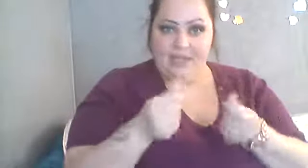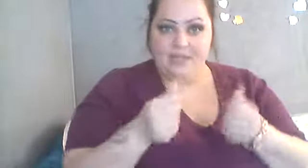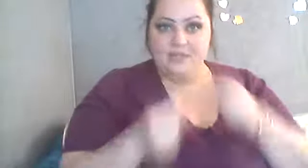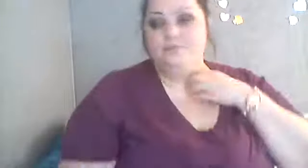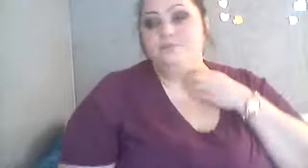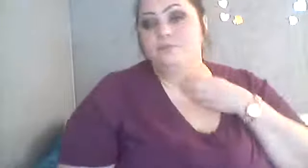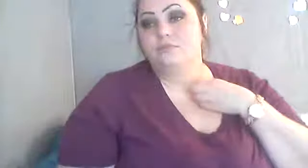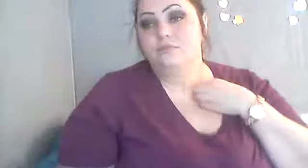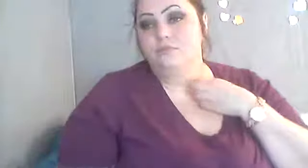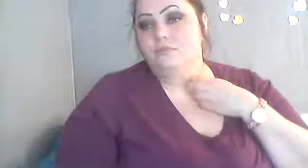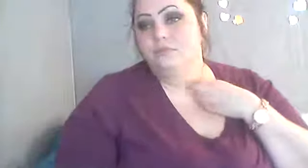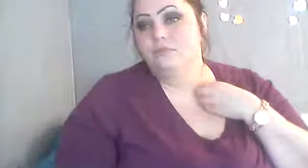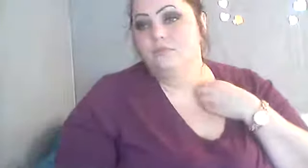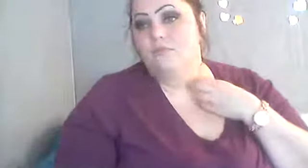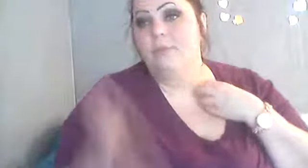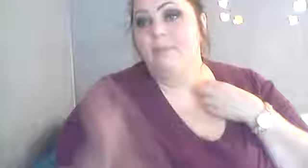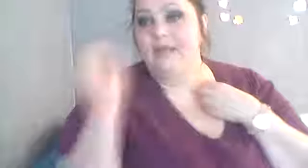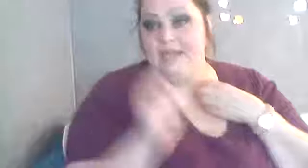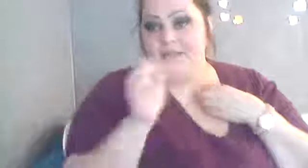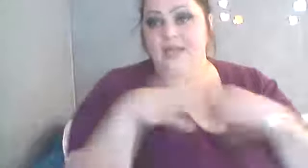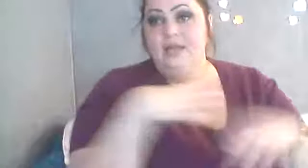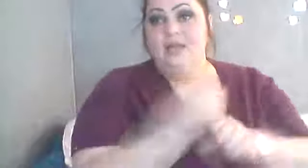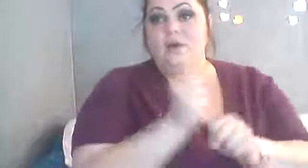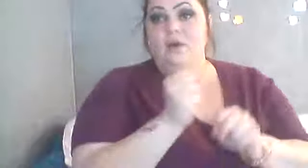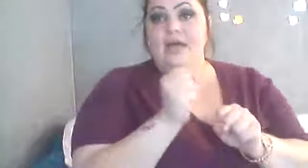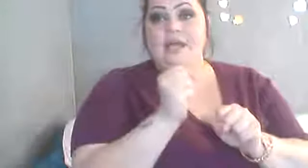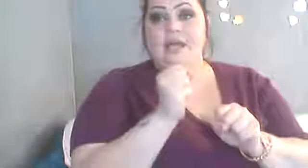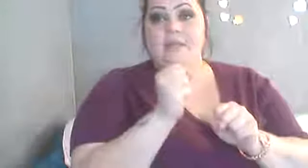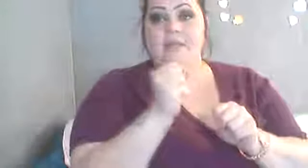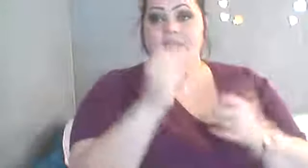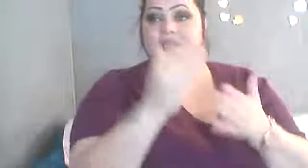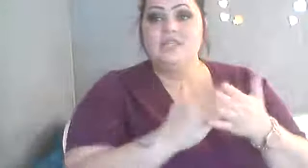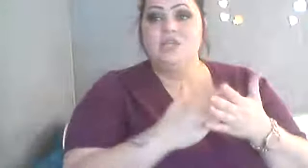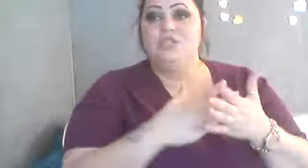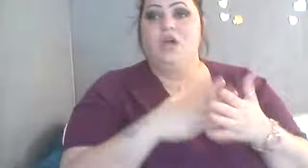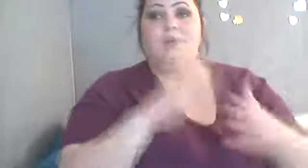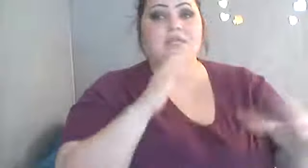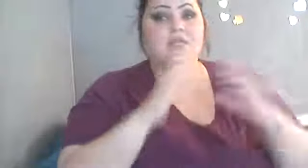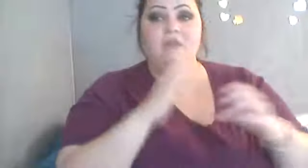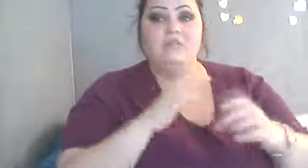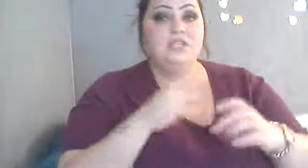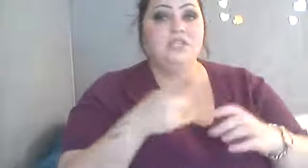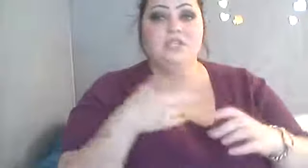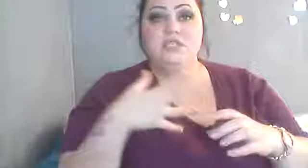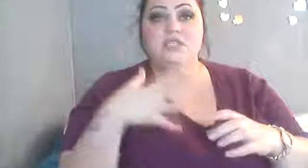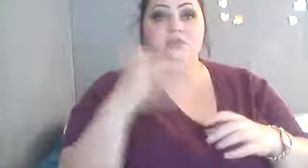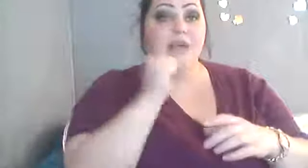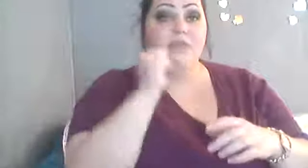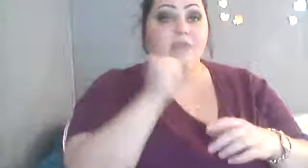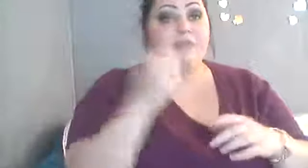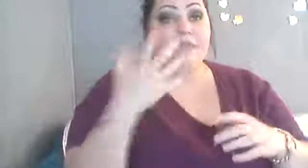hands. But yes, go ahead and make a list on topics and conversations that you would have every